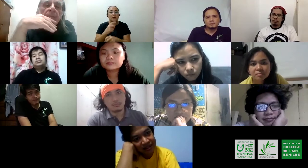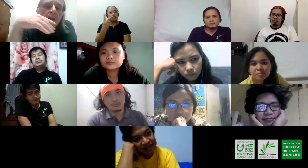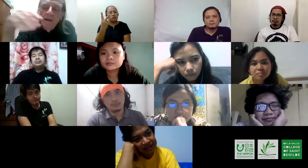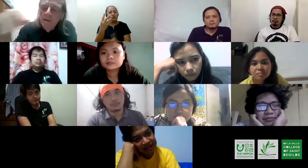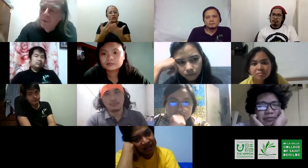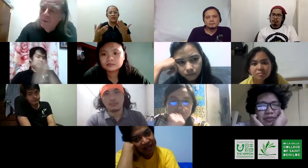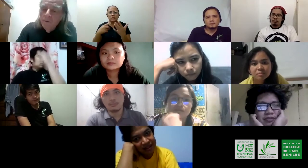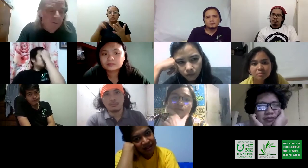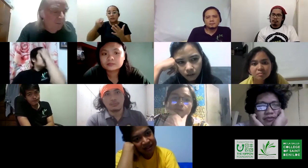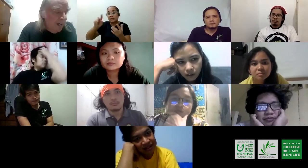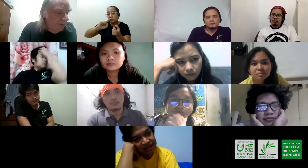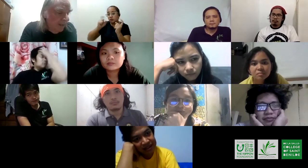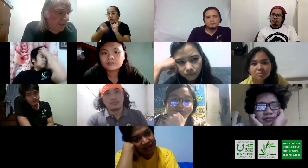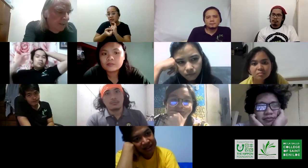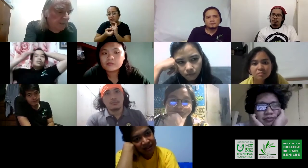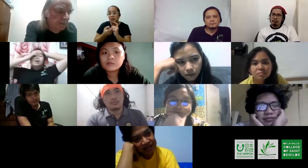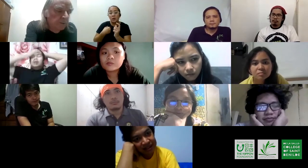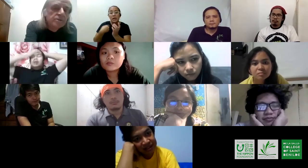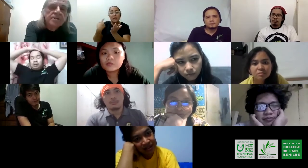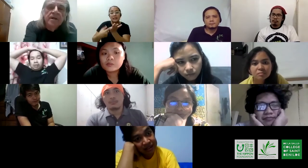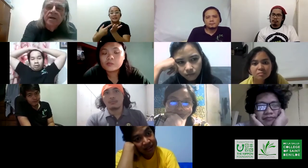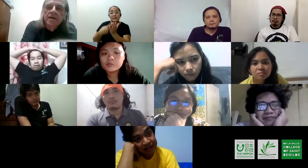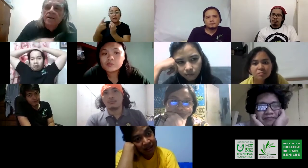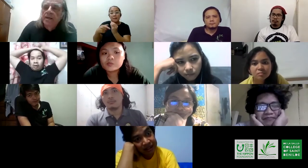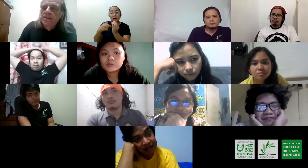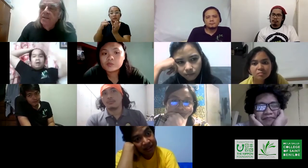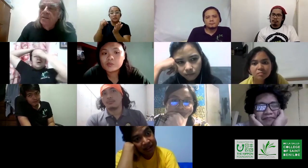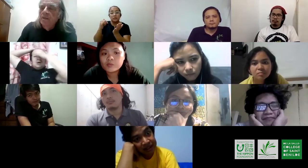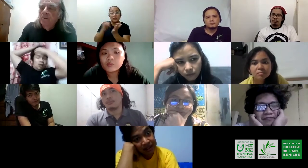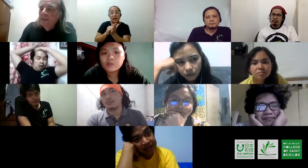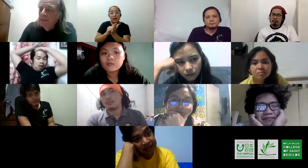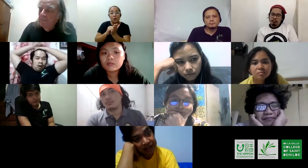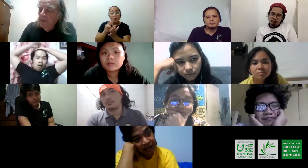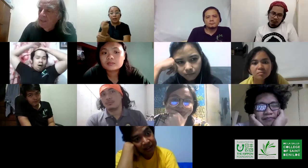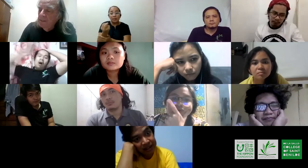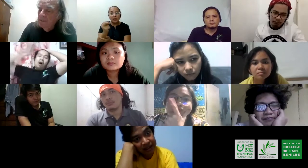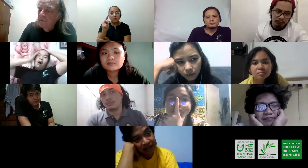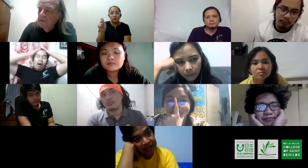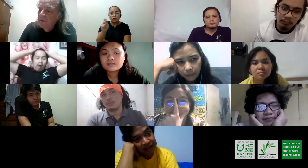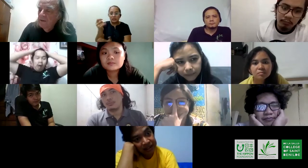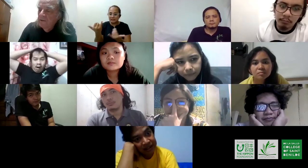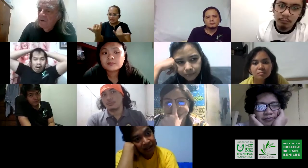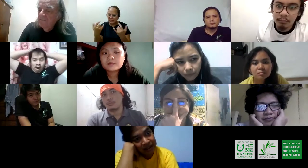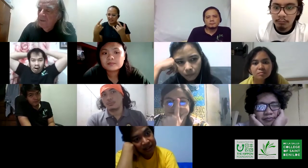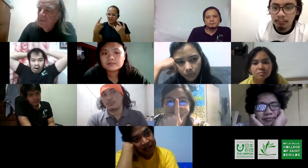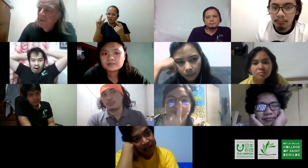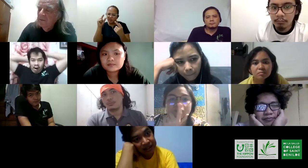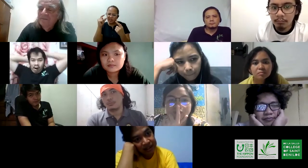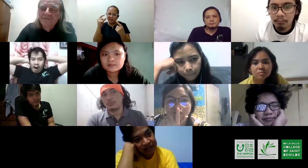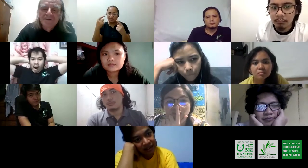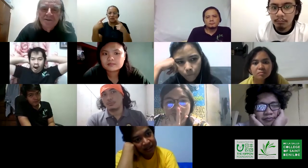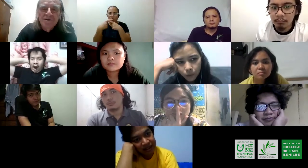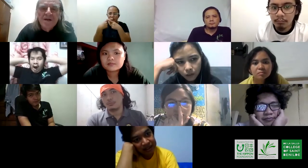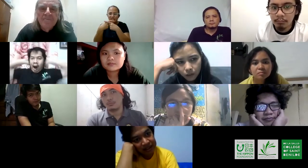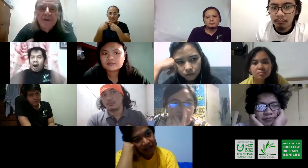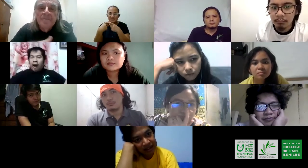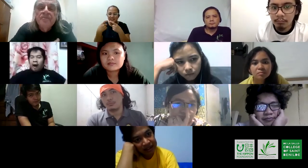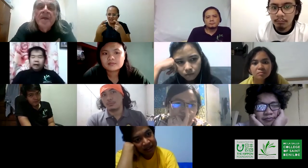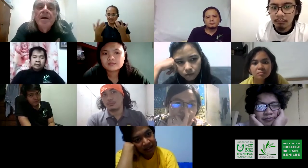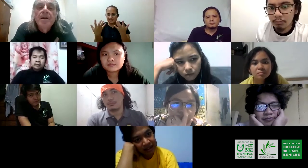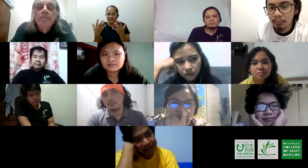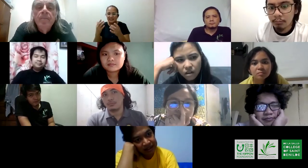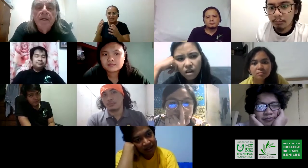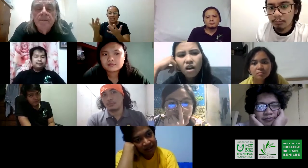change, and I'll talk with you about that on Tuesday, because it's a little bit complex to finish. Yeah, should stop